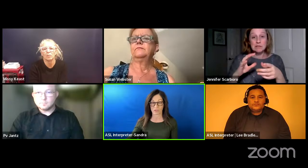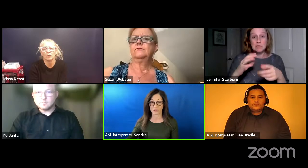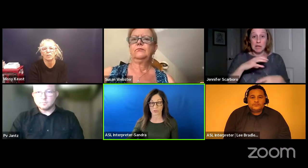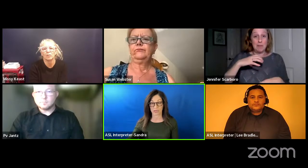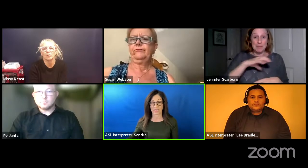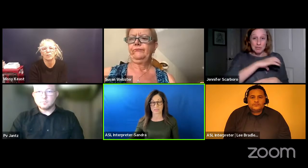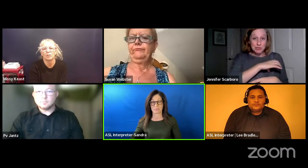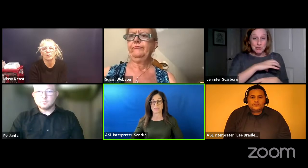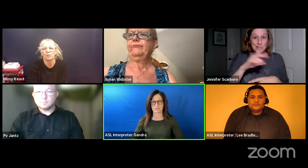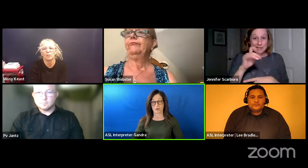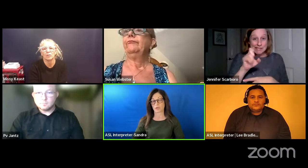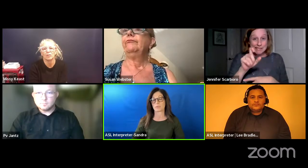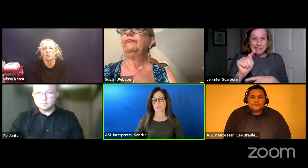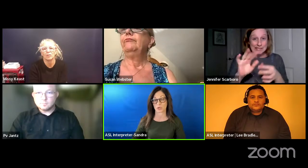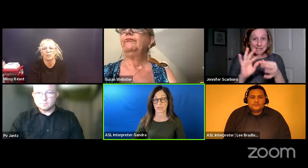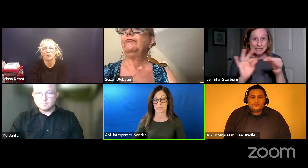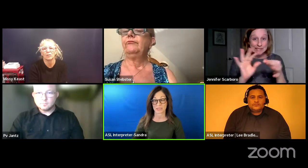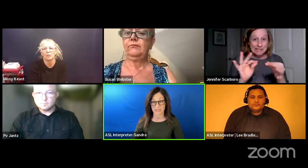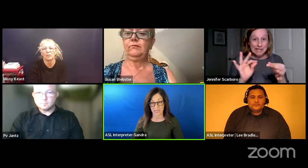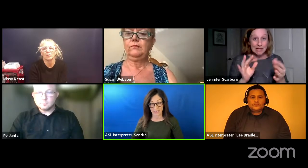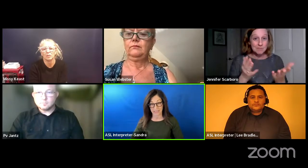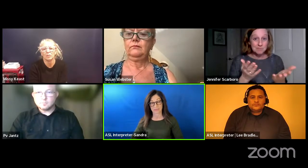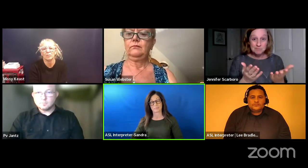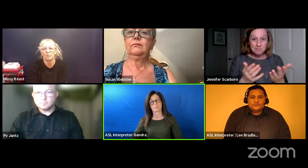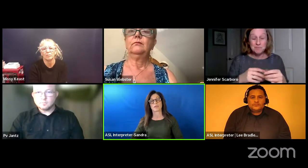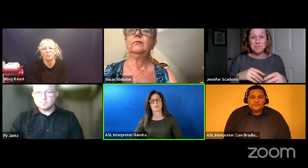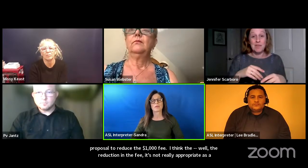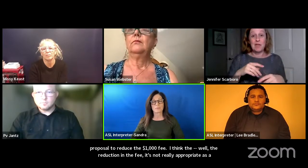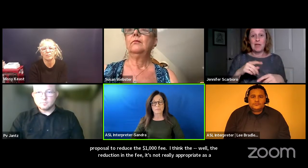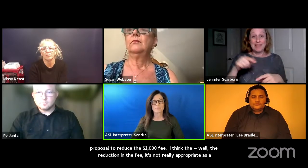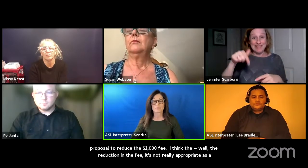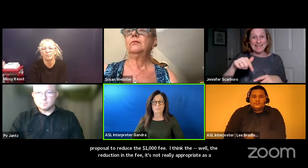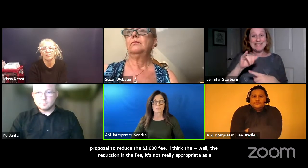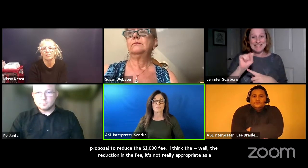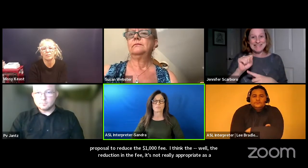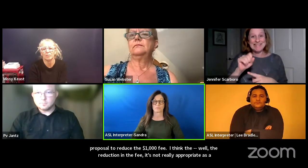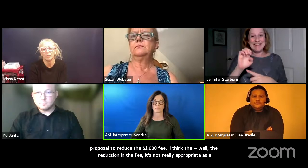informal resolution, as Missy or Commissioner Keist stated.